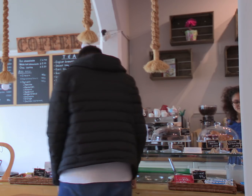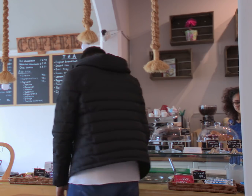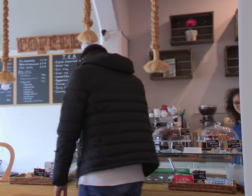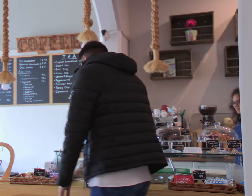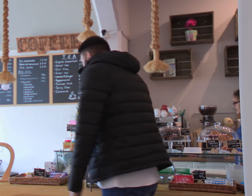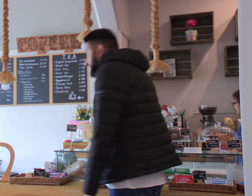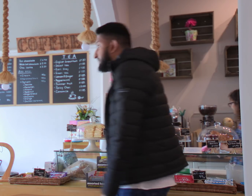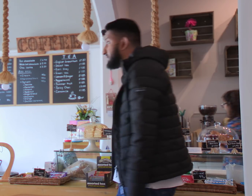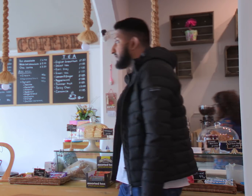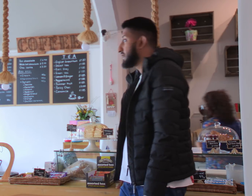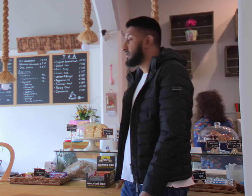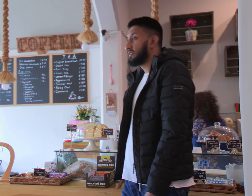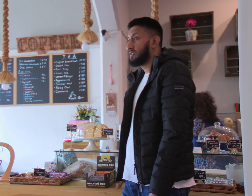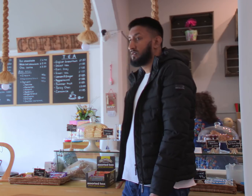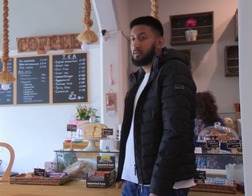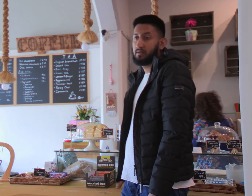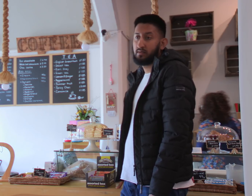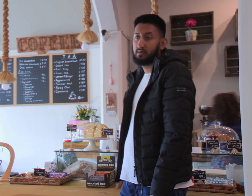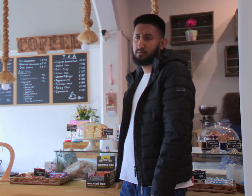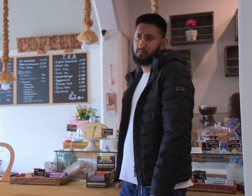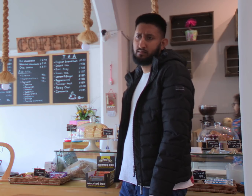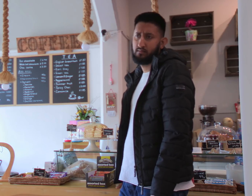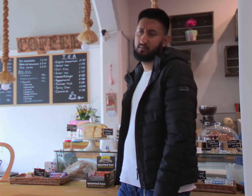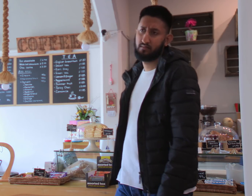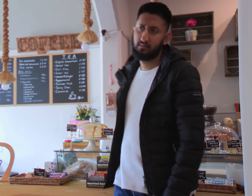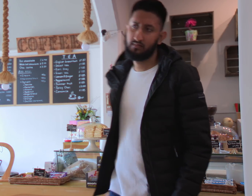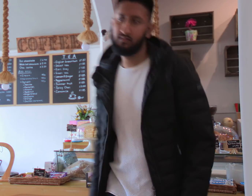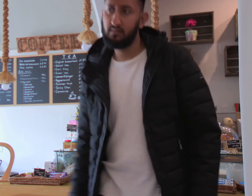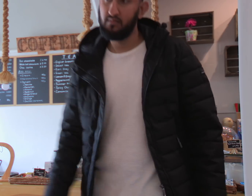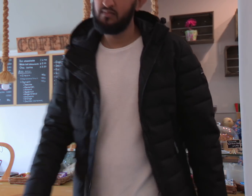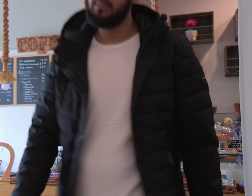Thank you.